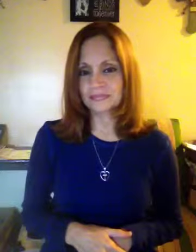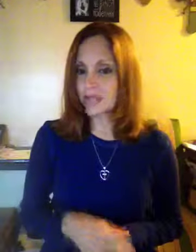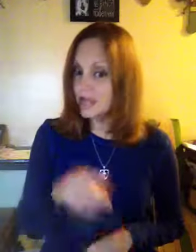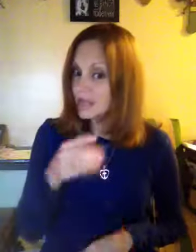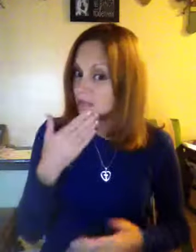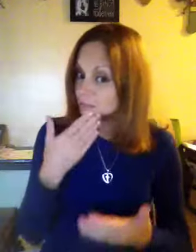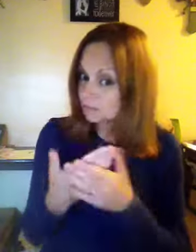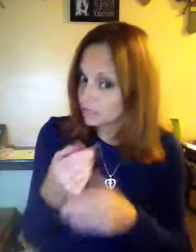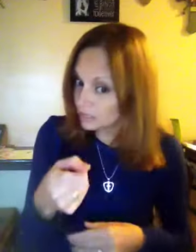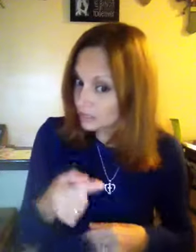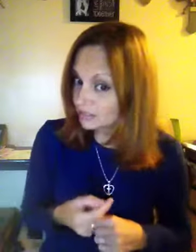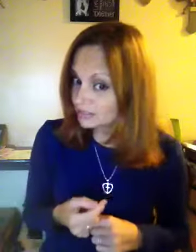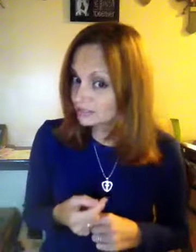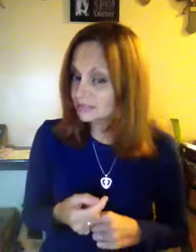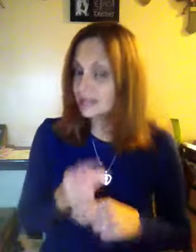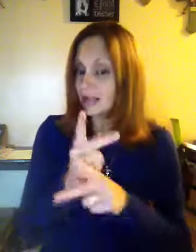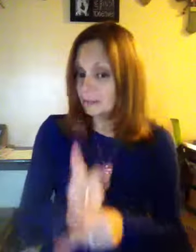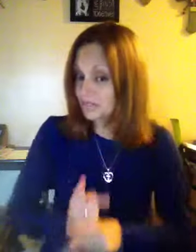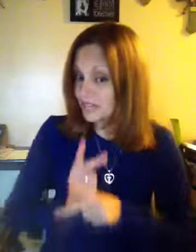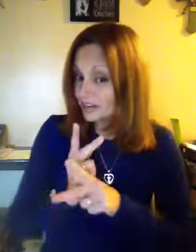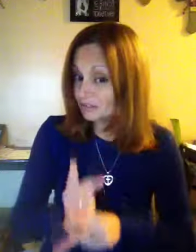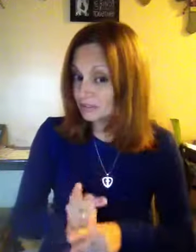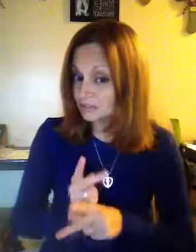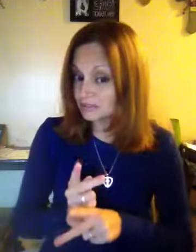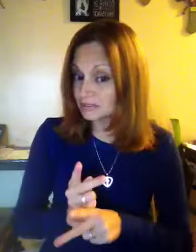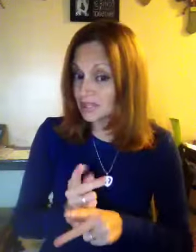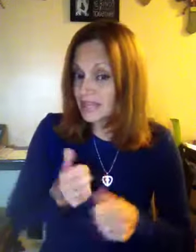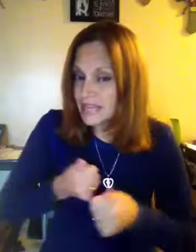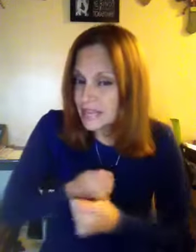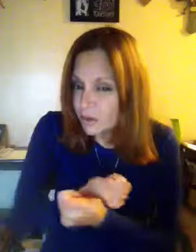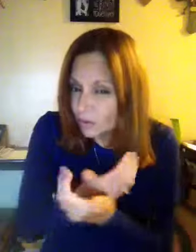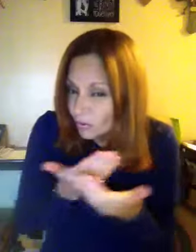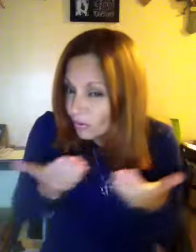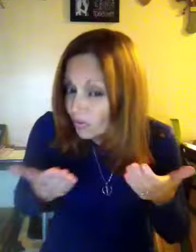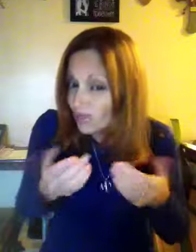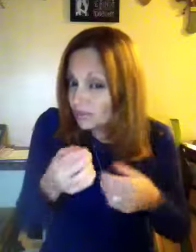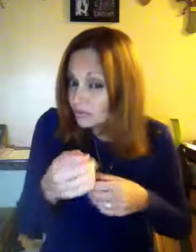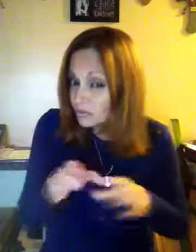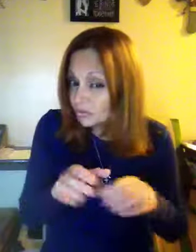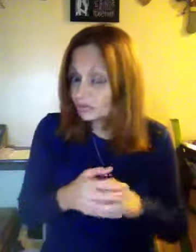Be good and be careful in all that you do